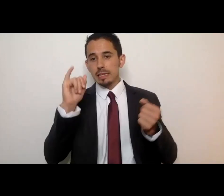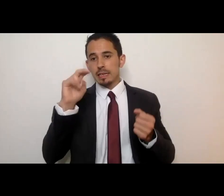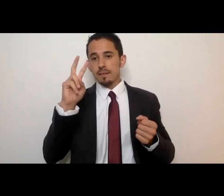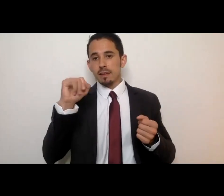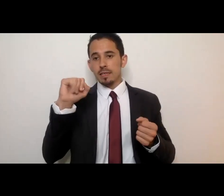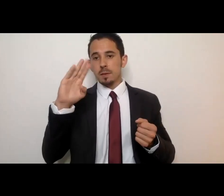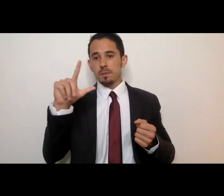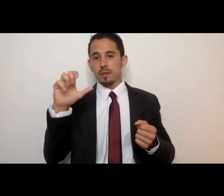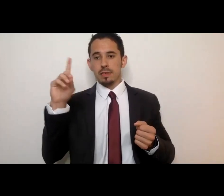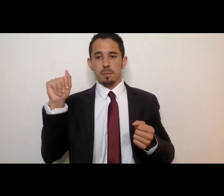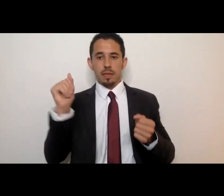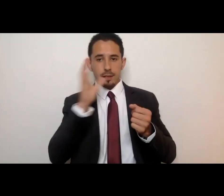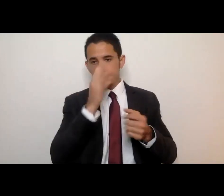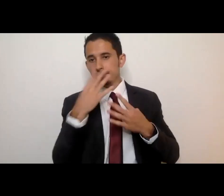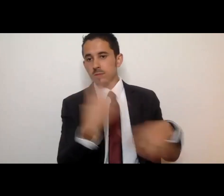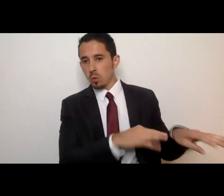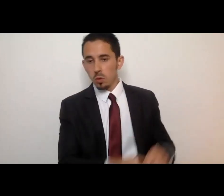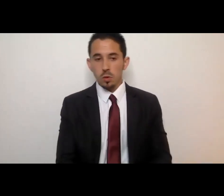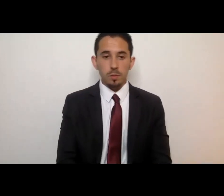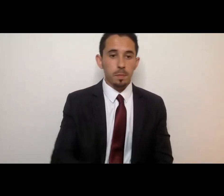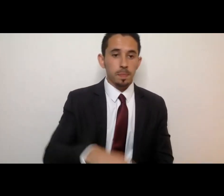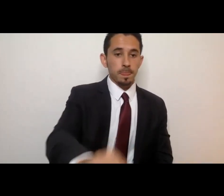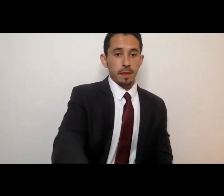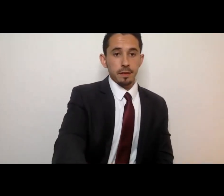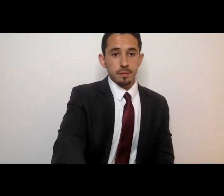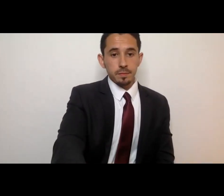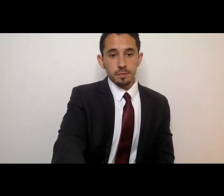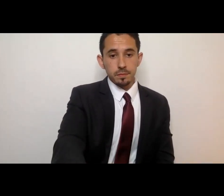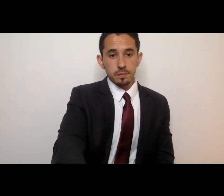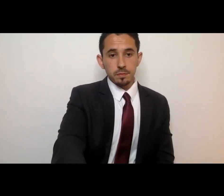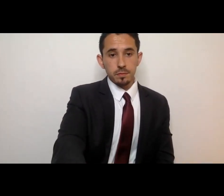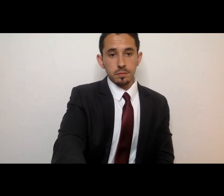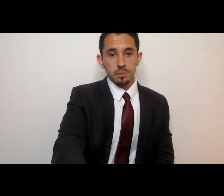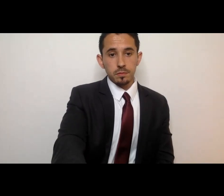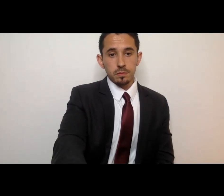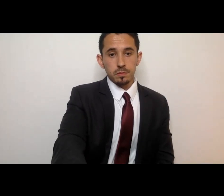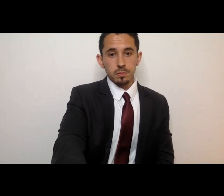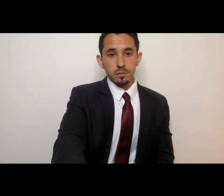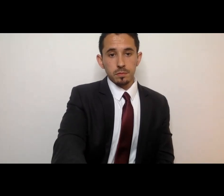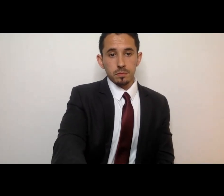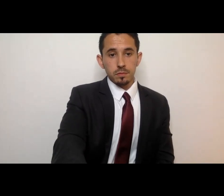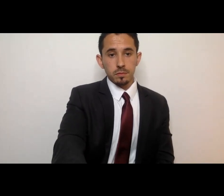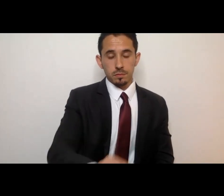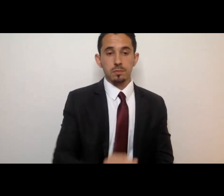the community and culture and language that they have. And it is an invisible disability, so they are typically neglected.